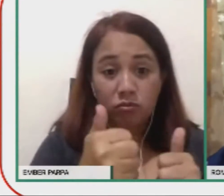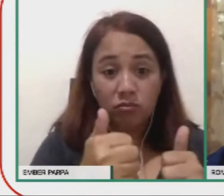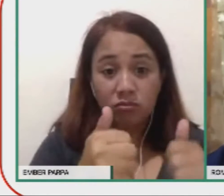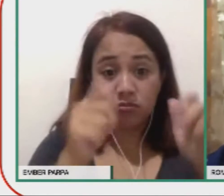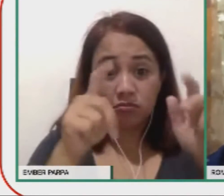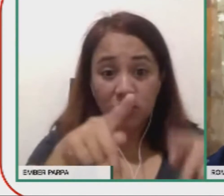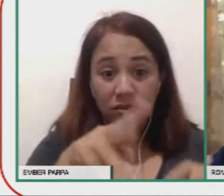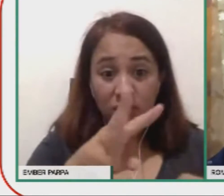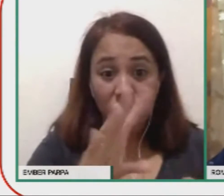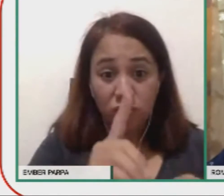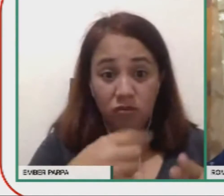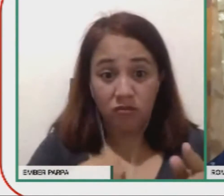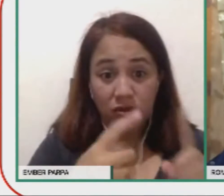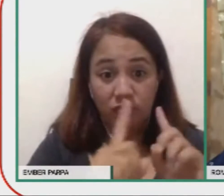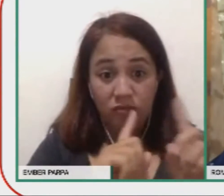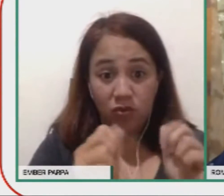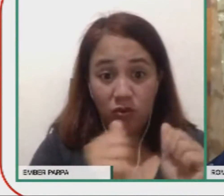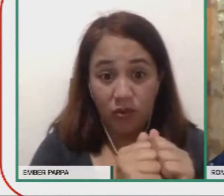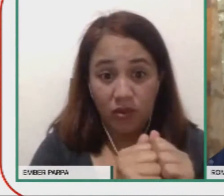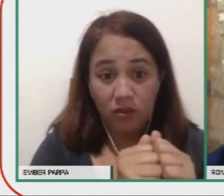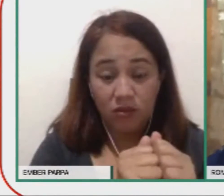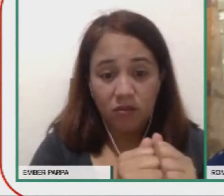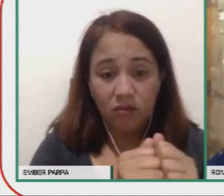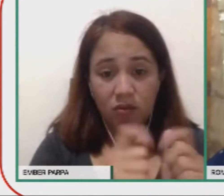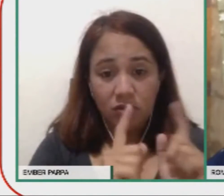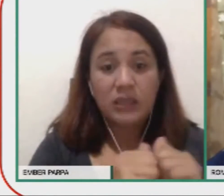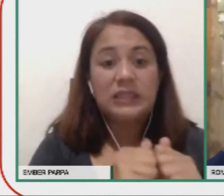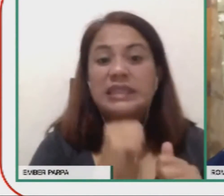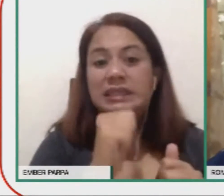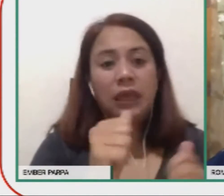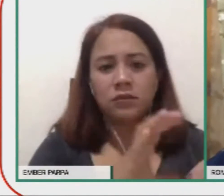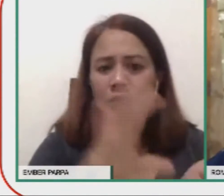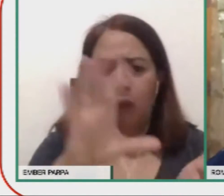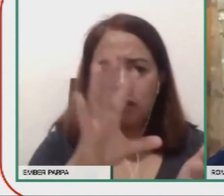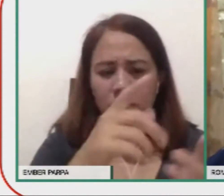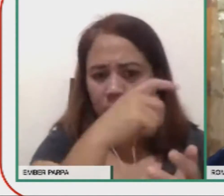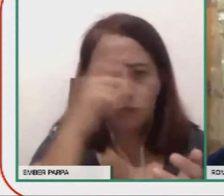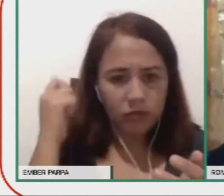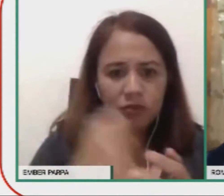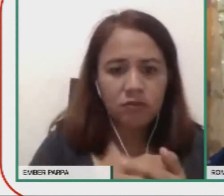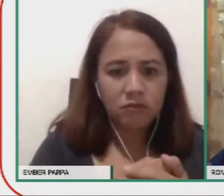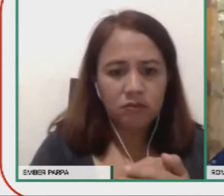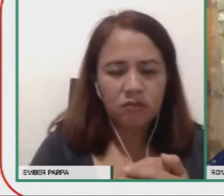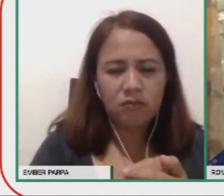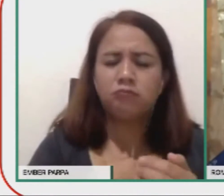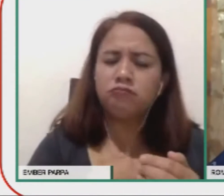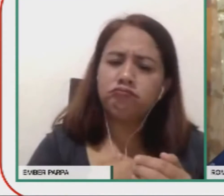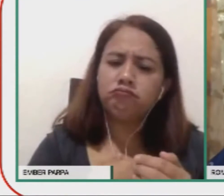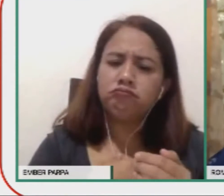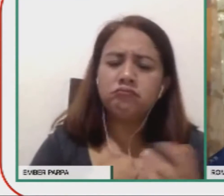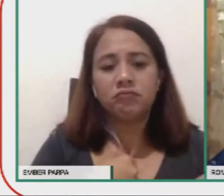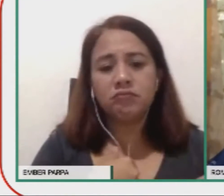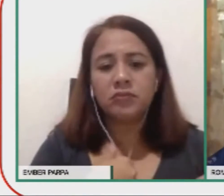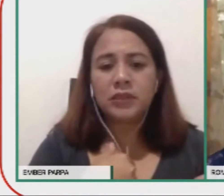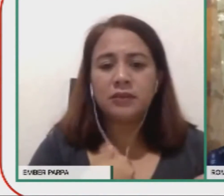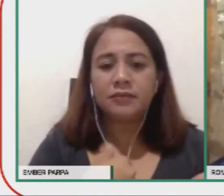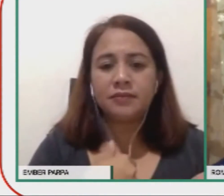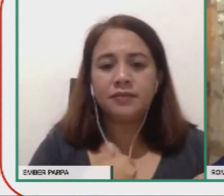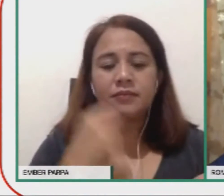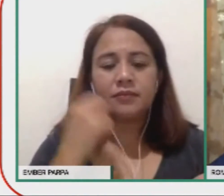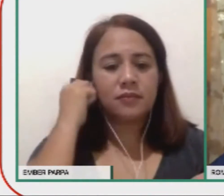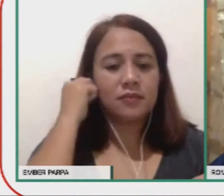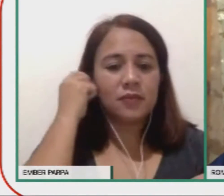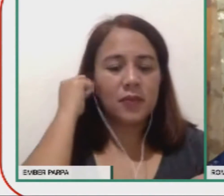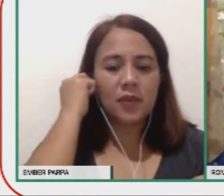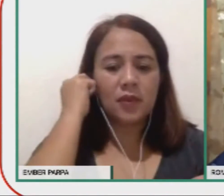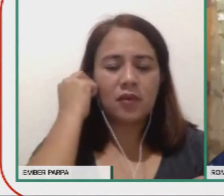PWDs I have talked to so far are not college graduates. And I asked, why don't you finish